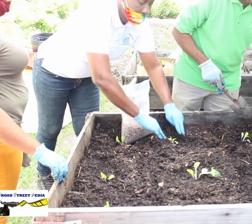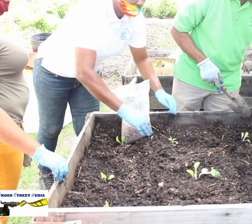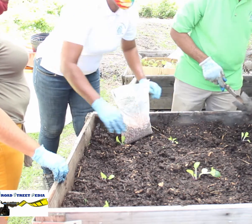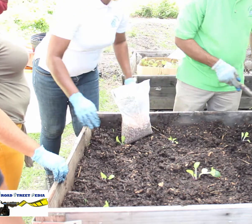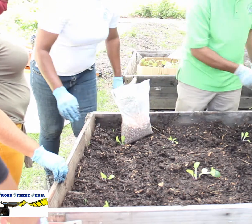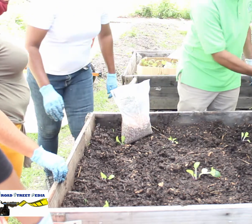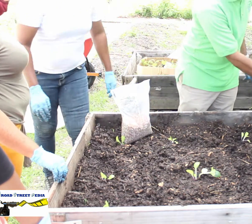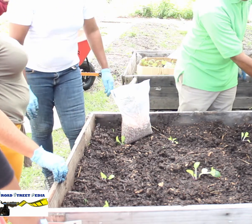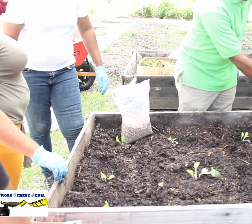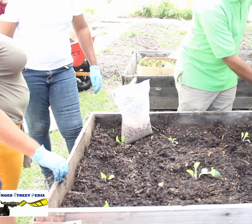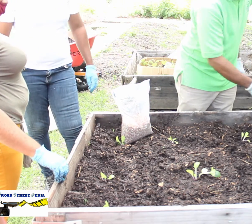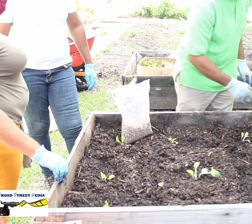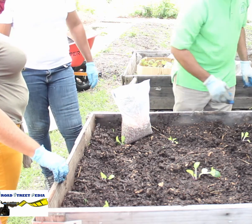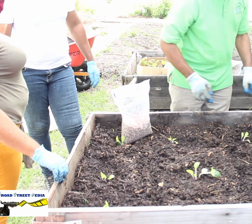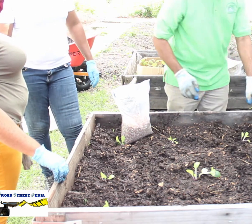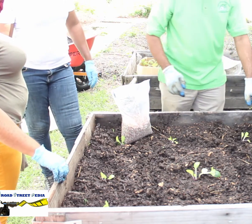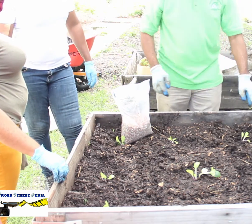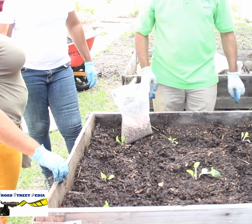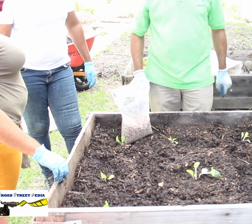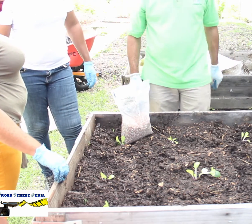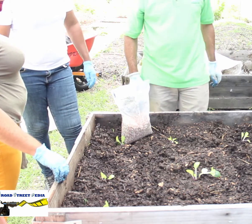Oh.